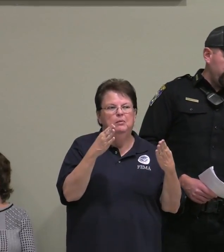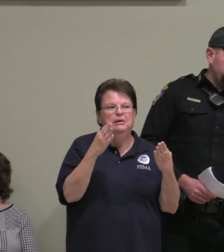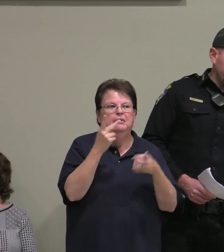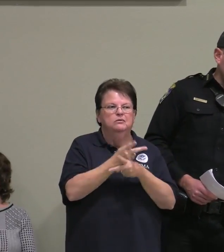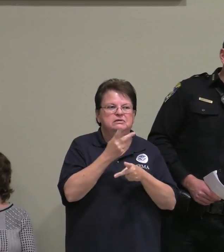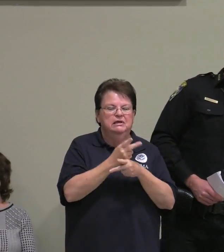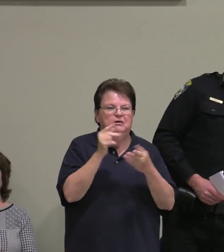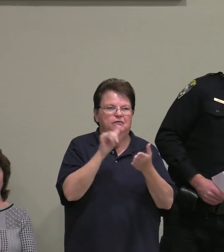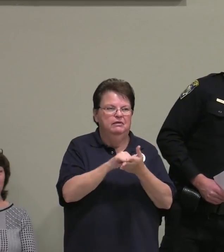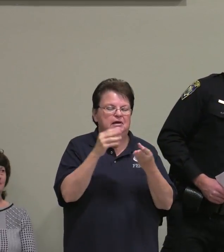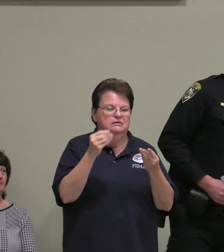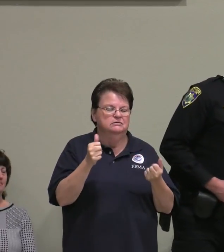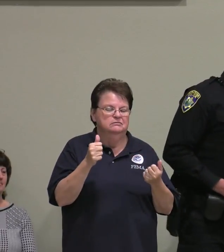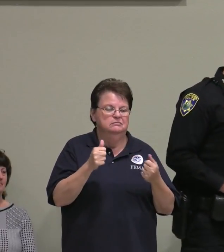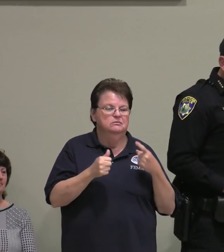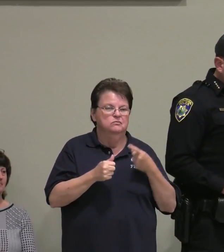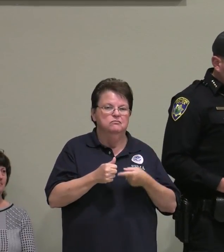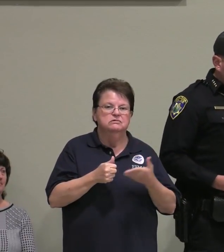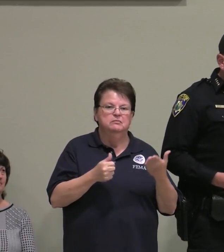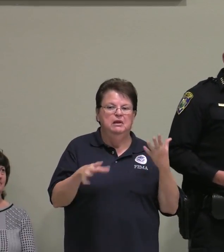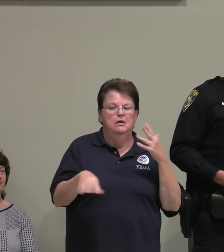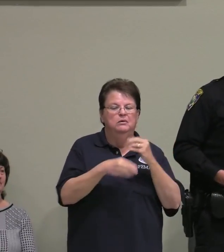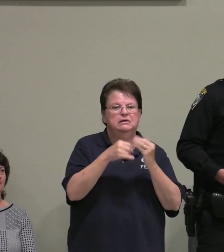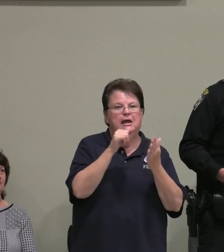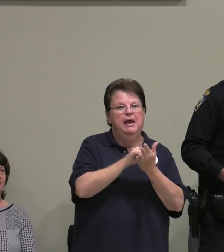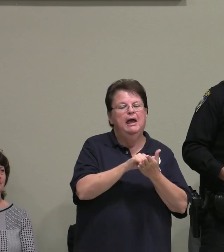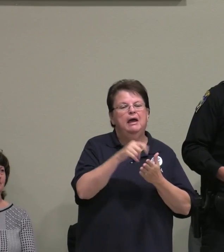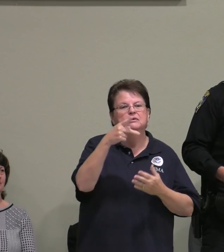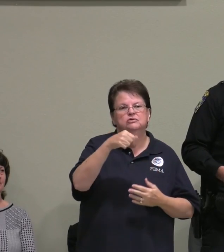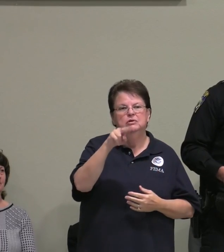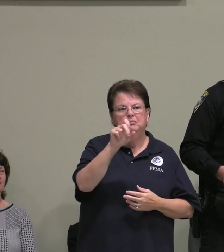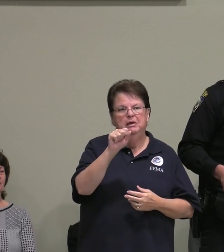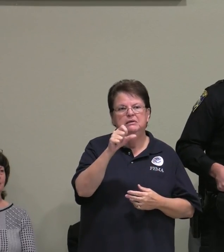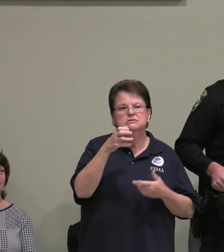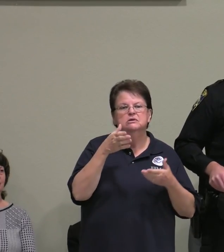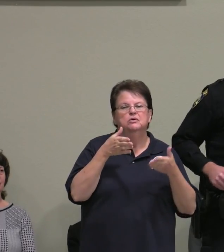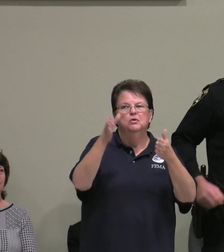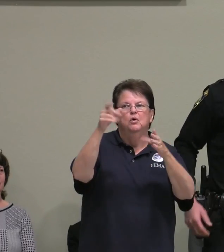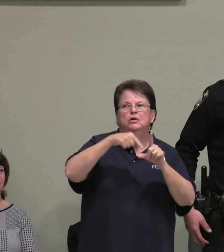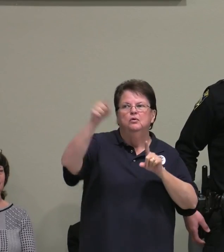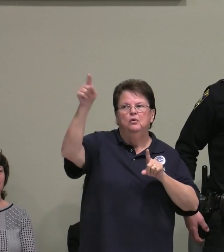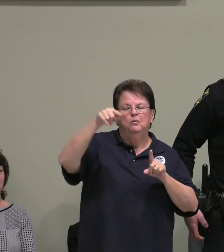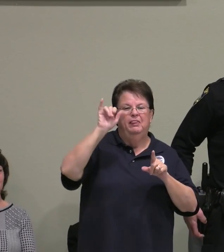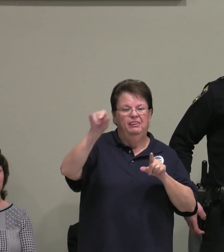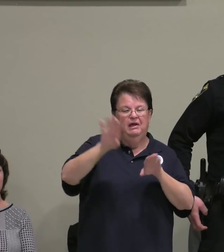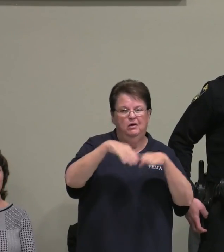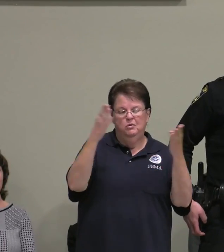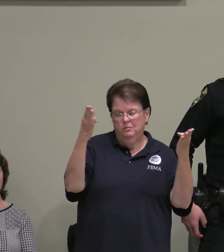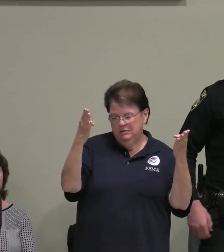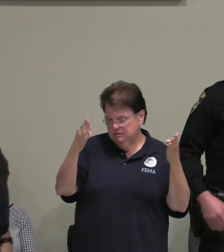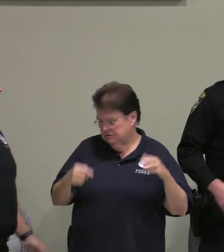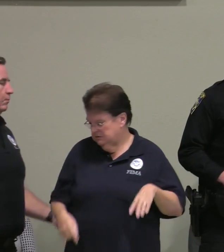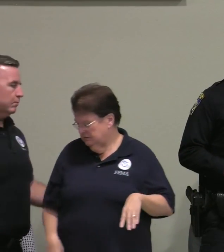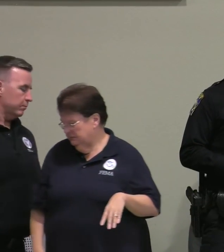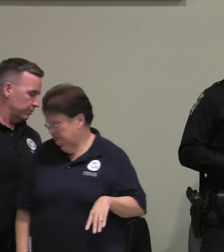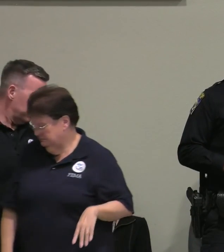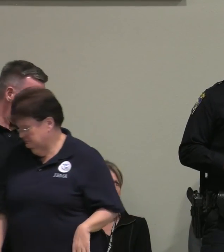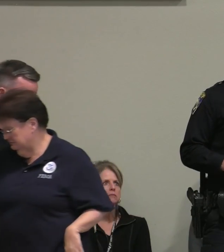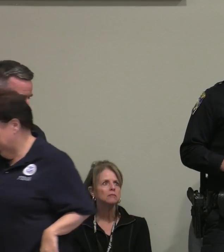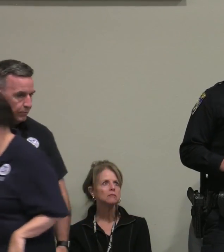Something I wanted to add to the Pence Road corridor when that is open, I forgot to mention earlier, so I apologize.